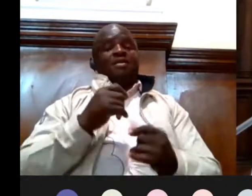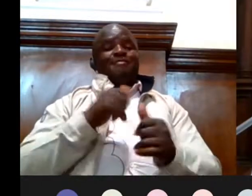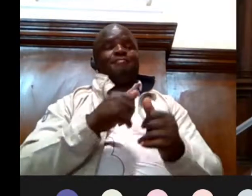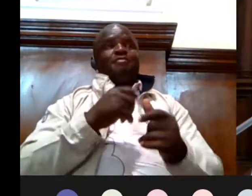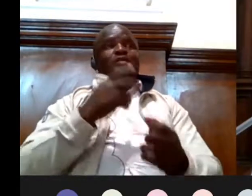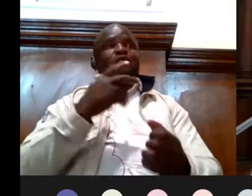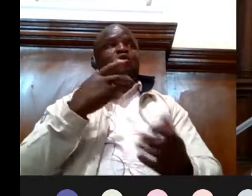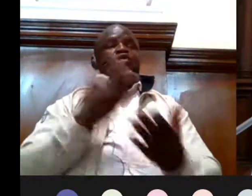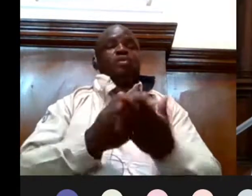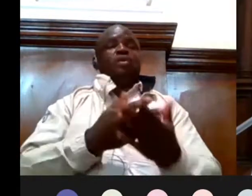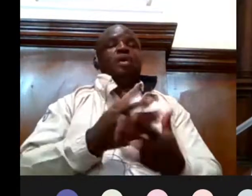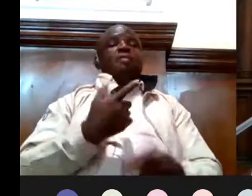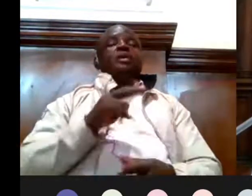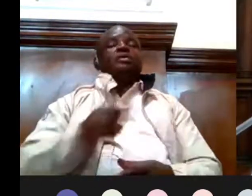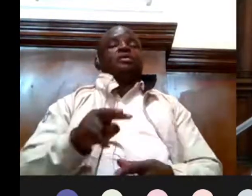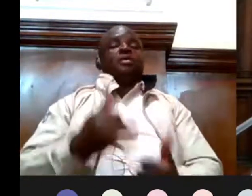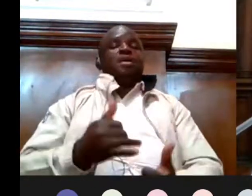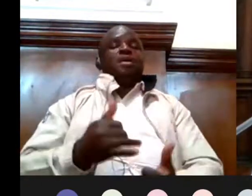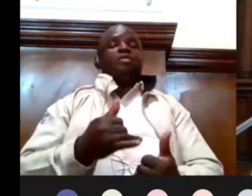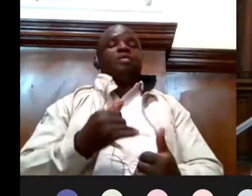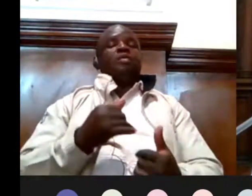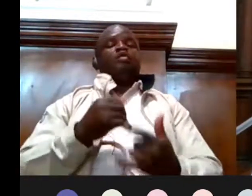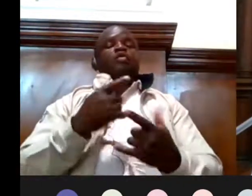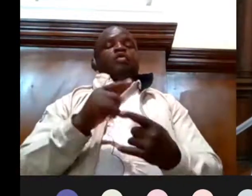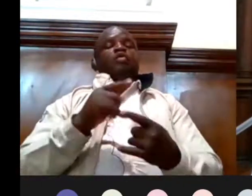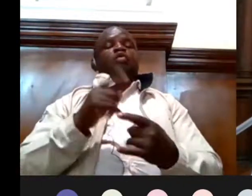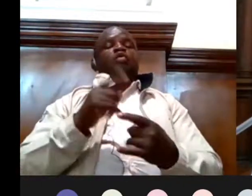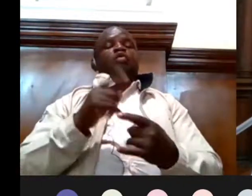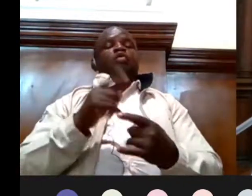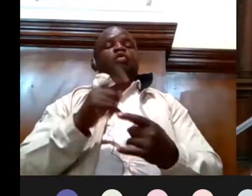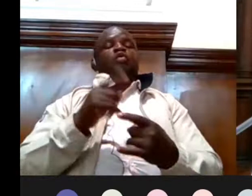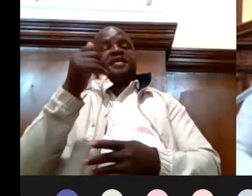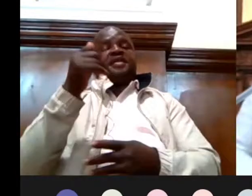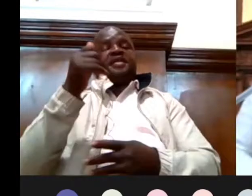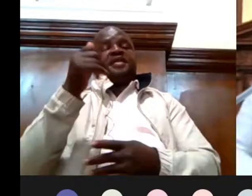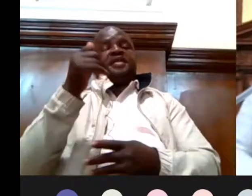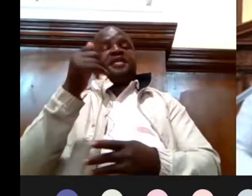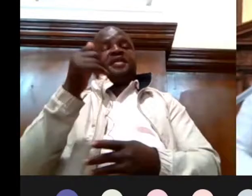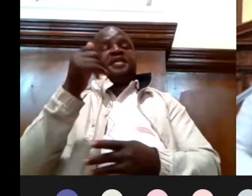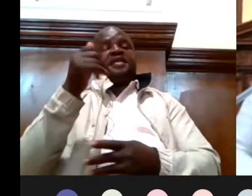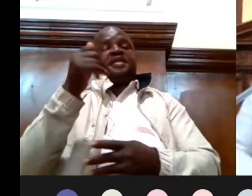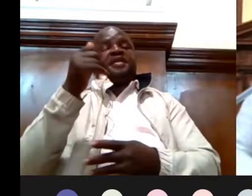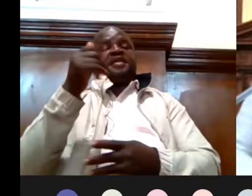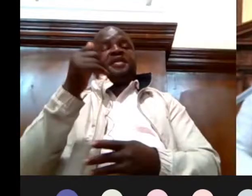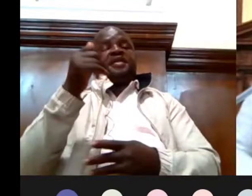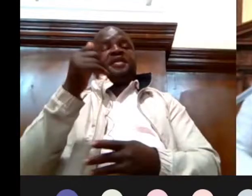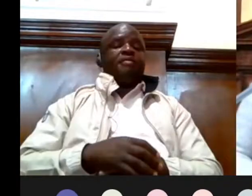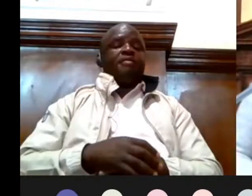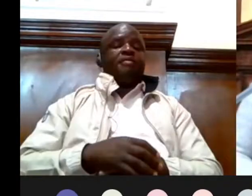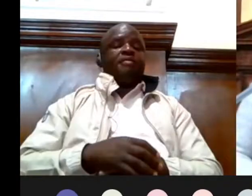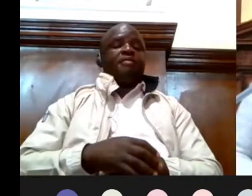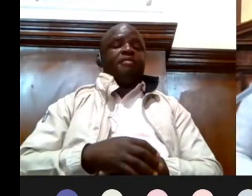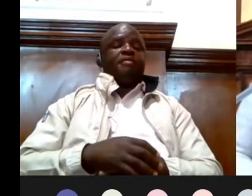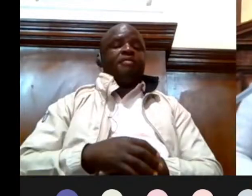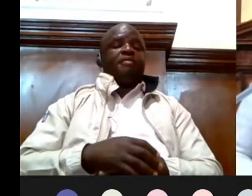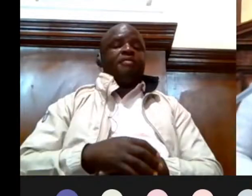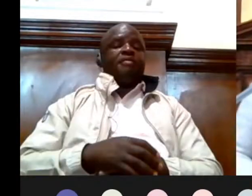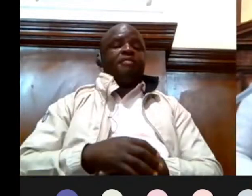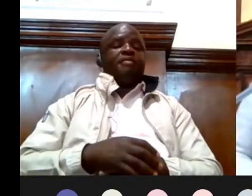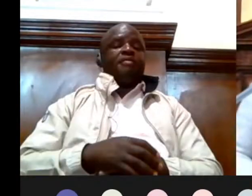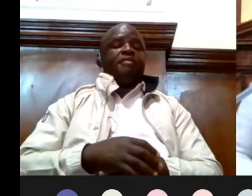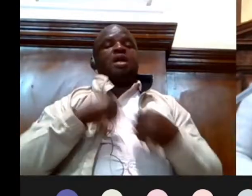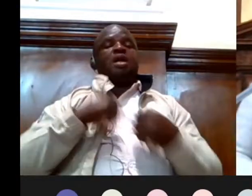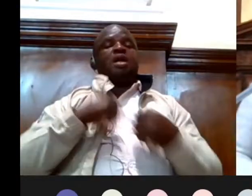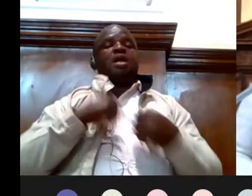but it seems like the priorities zethu zi very skewed. We are going to come here again and act as